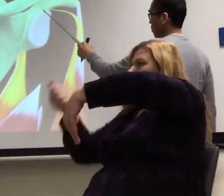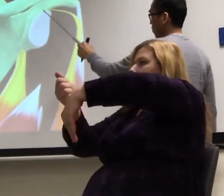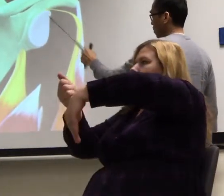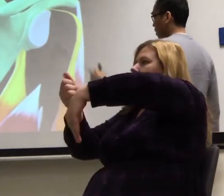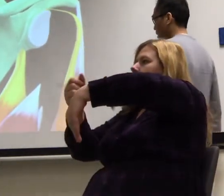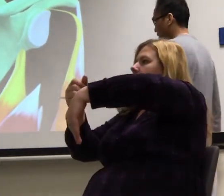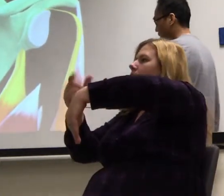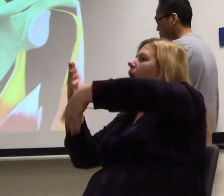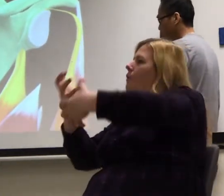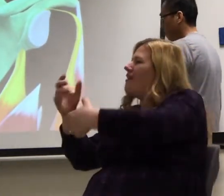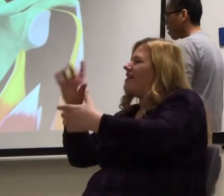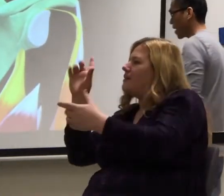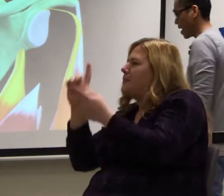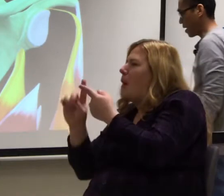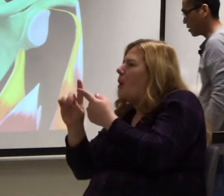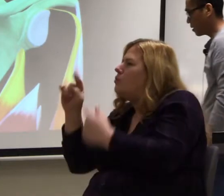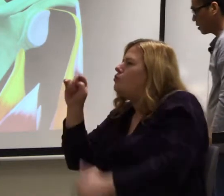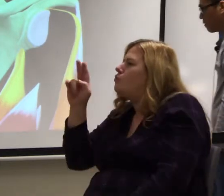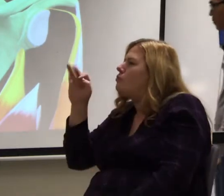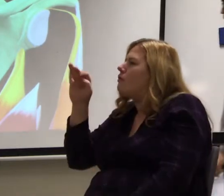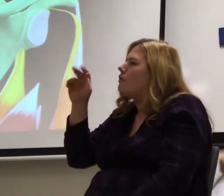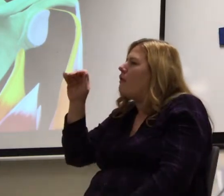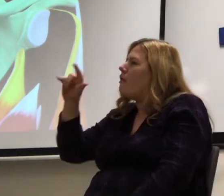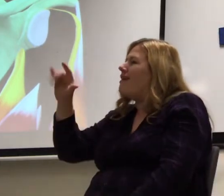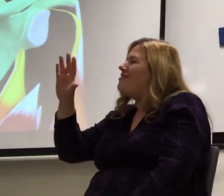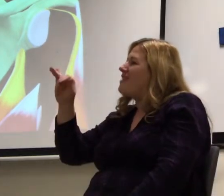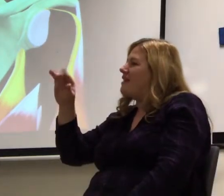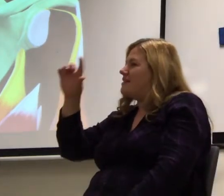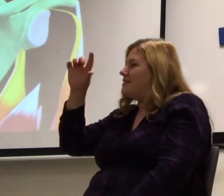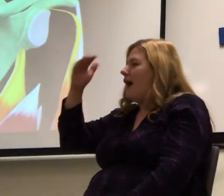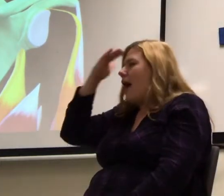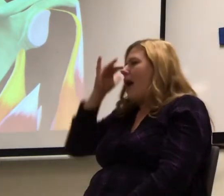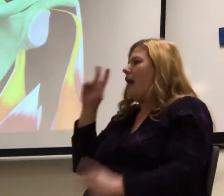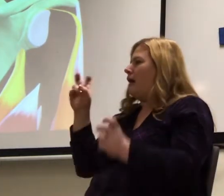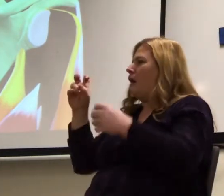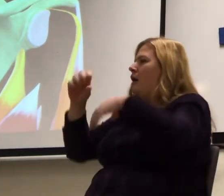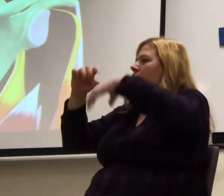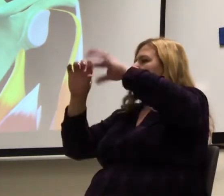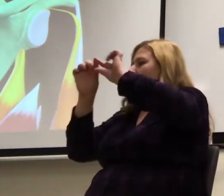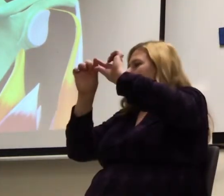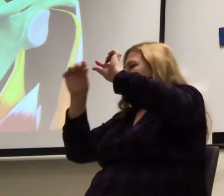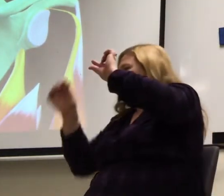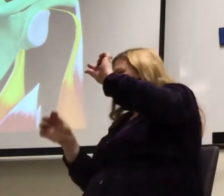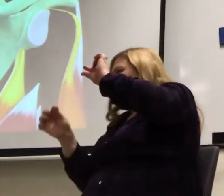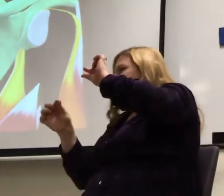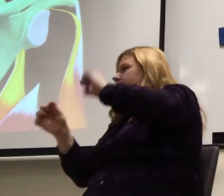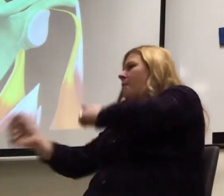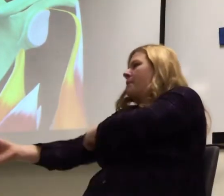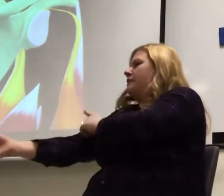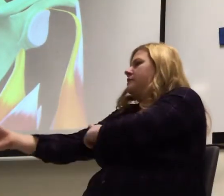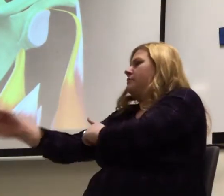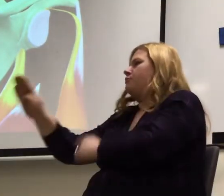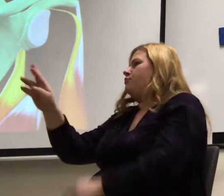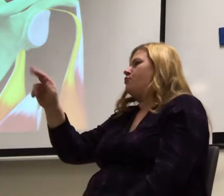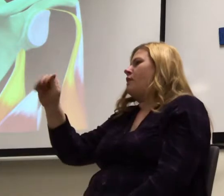little tubercle. That is the long head of the biceps brachii attaching there.